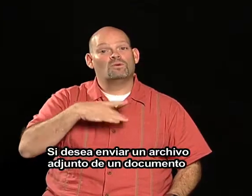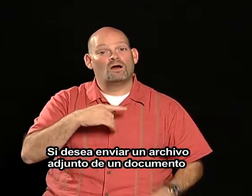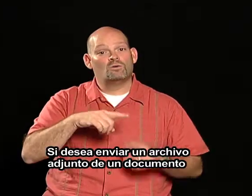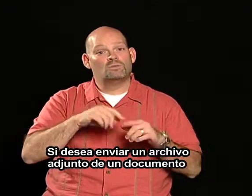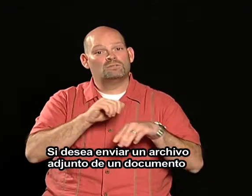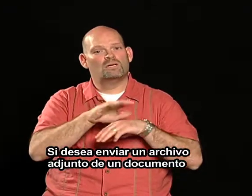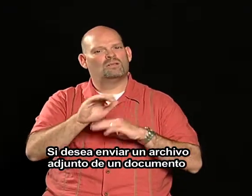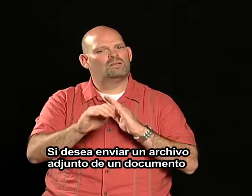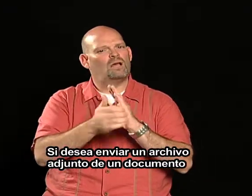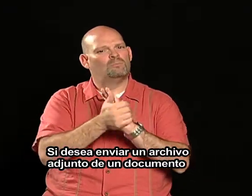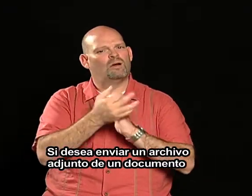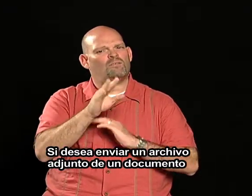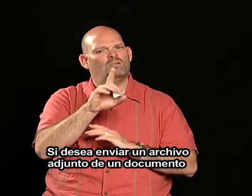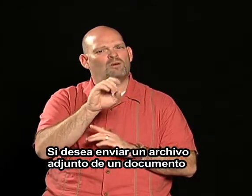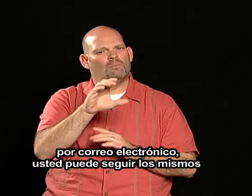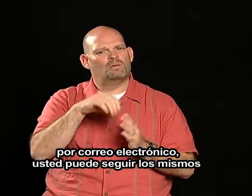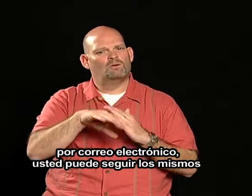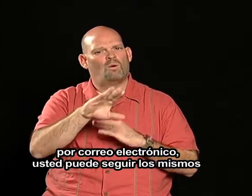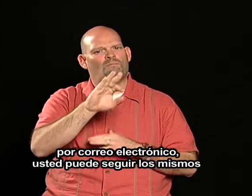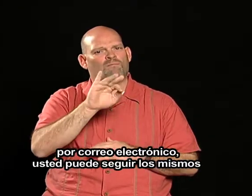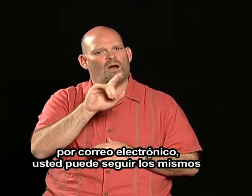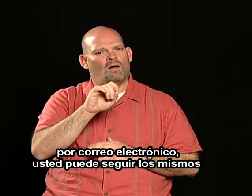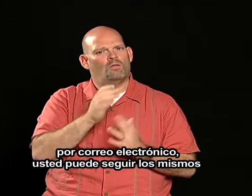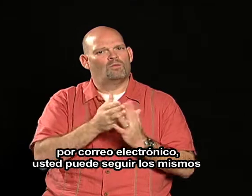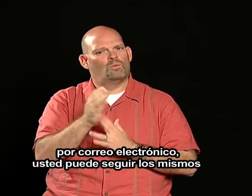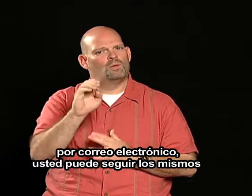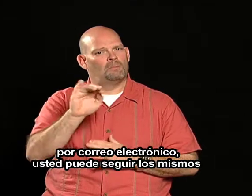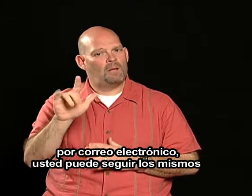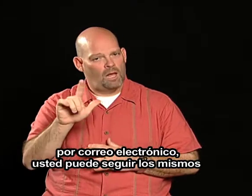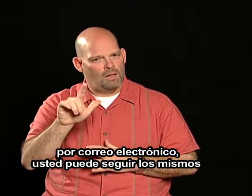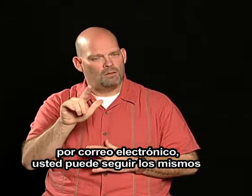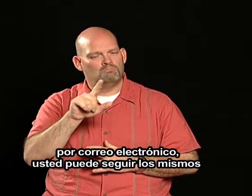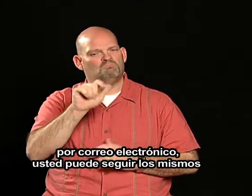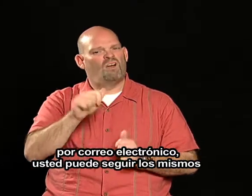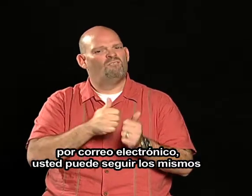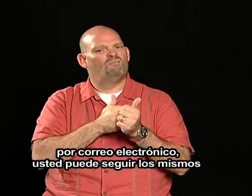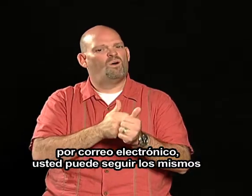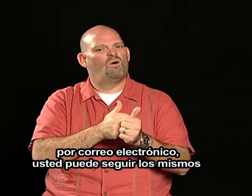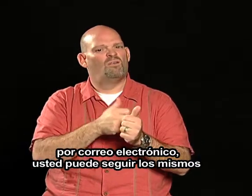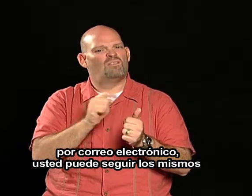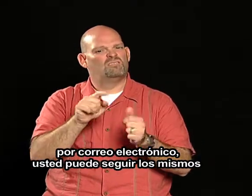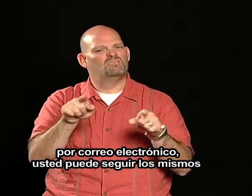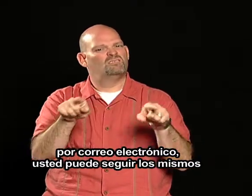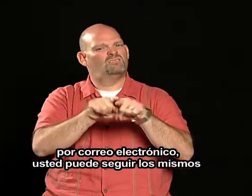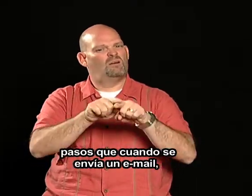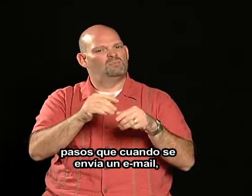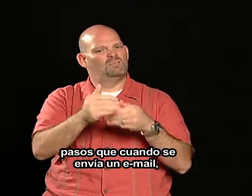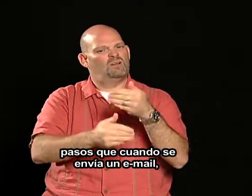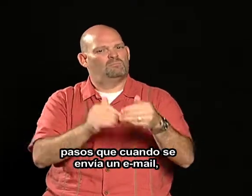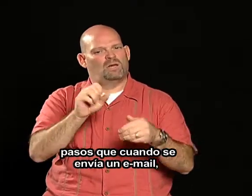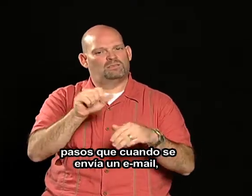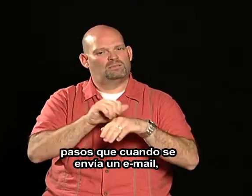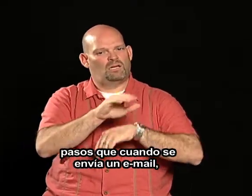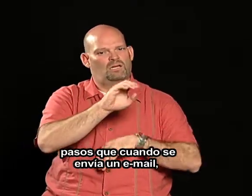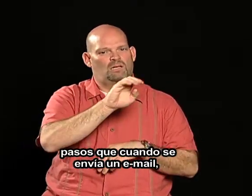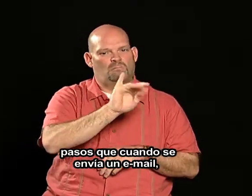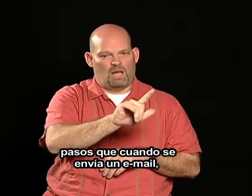If you would like to send an attachment of a document in your file through email, you can follow the same steps as